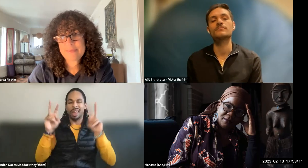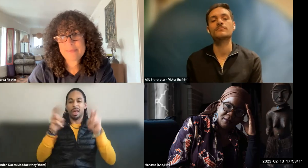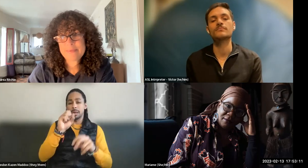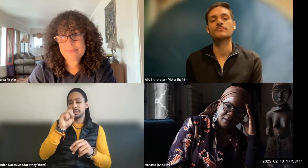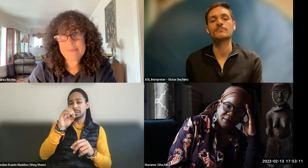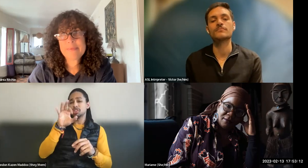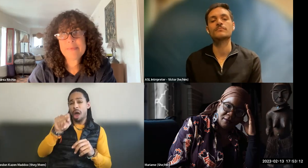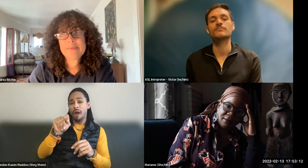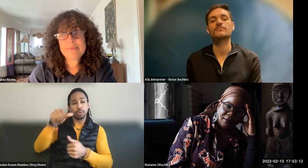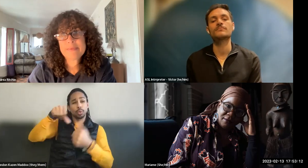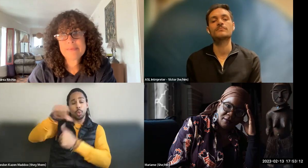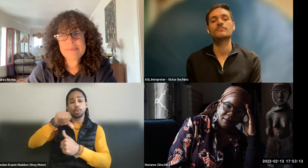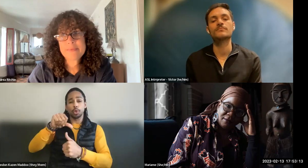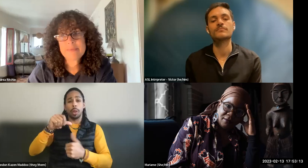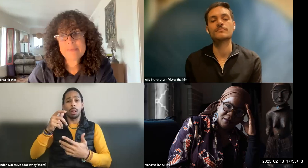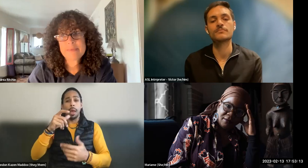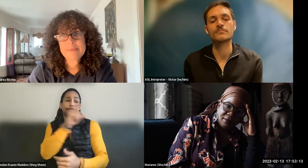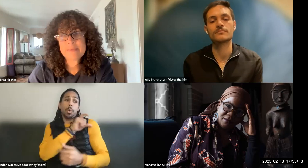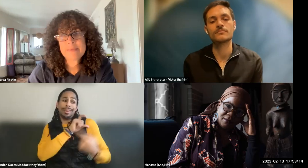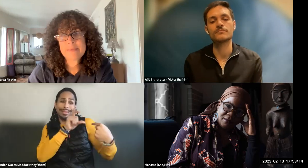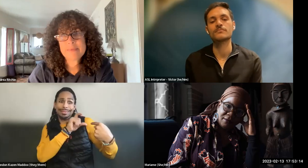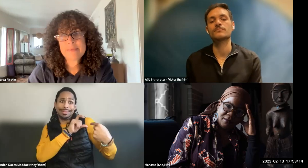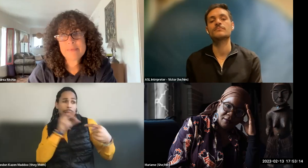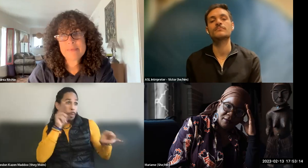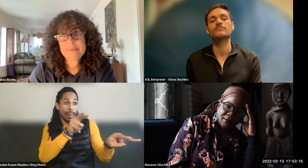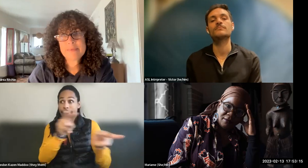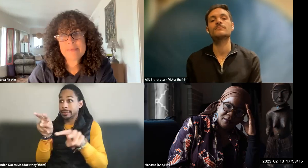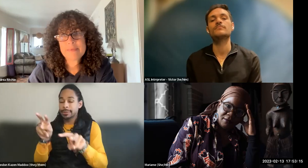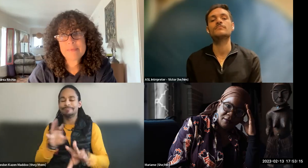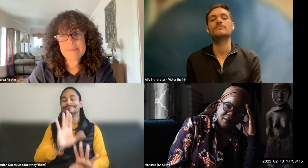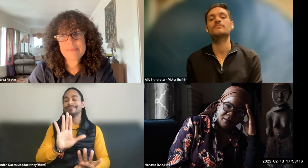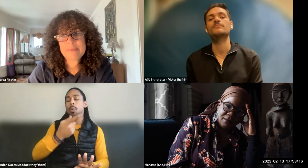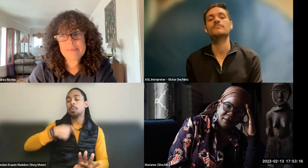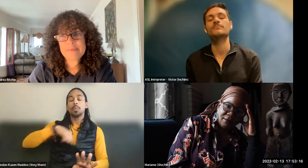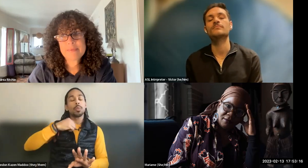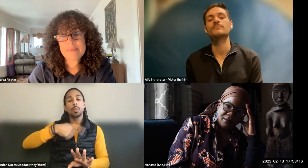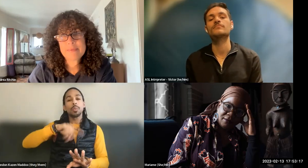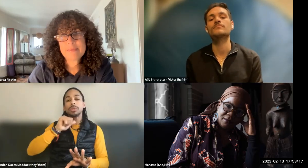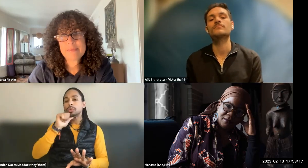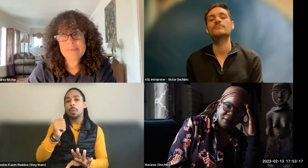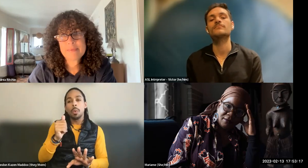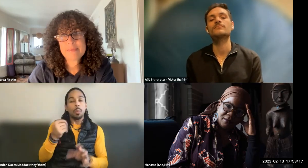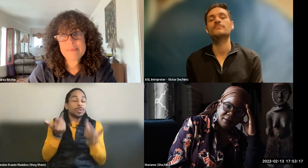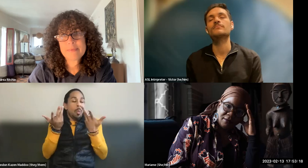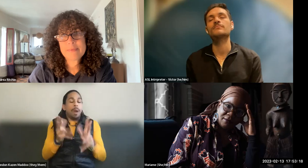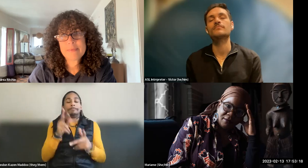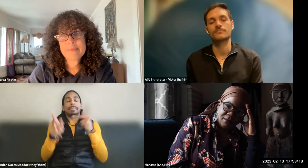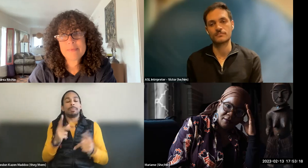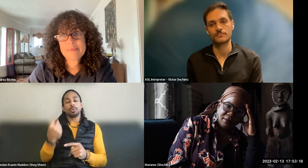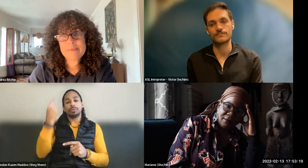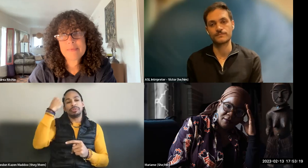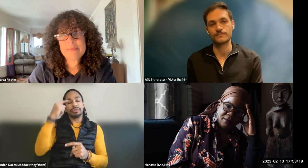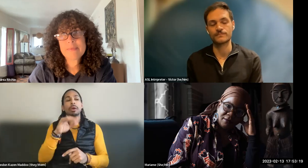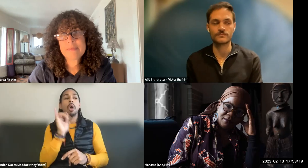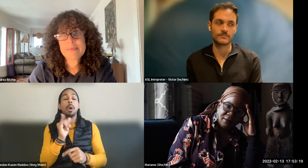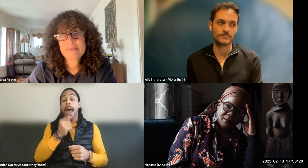don't want people to think that because armed, uniformed or plainclothes cops are